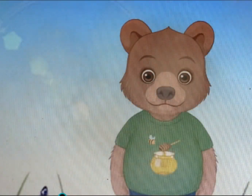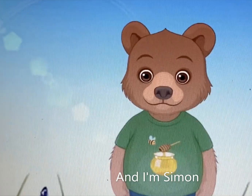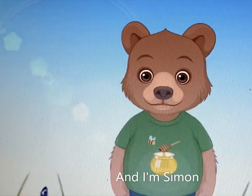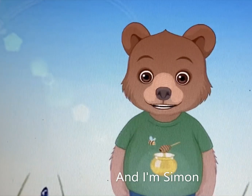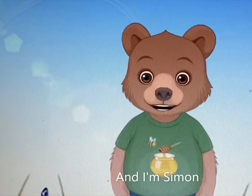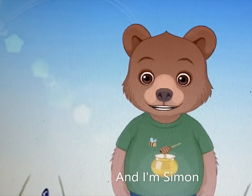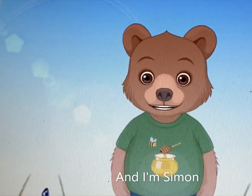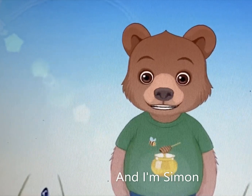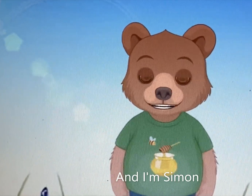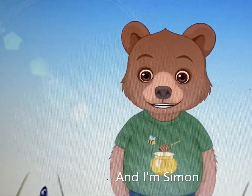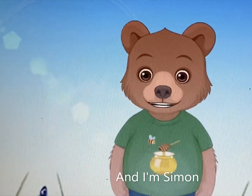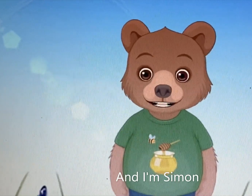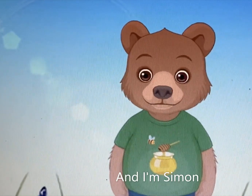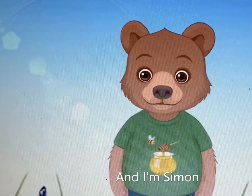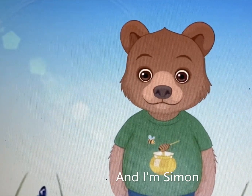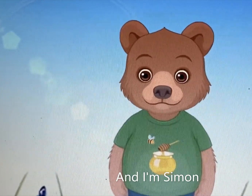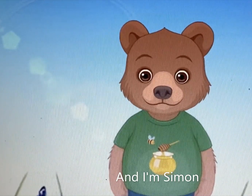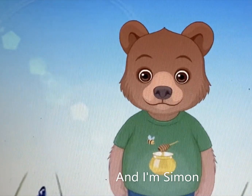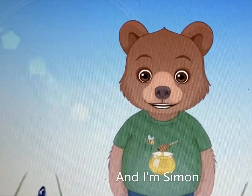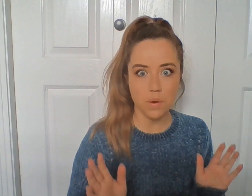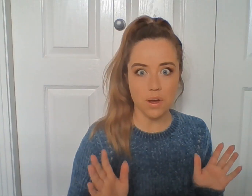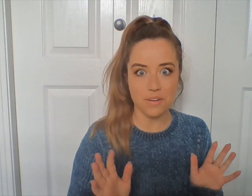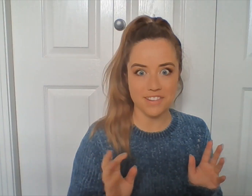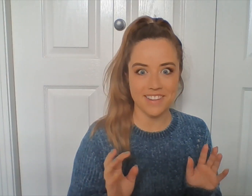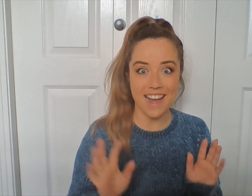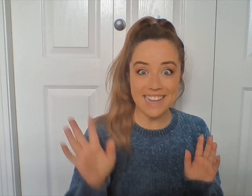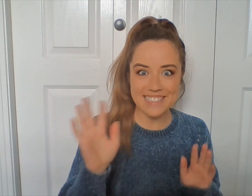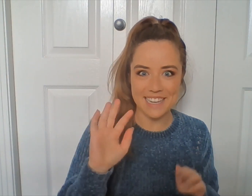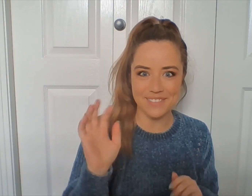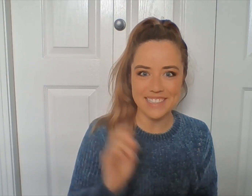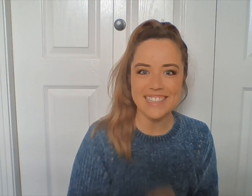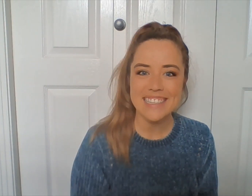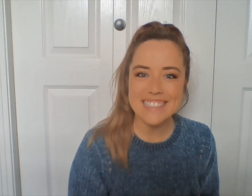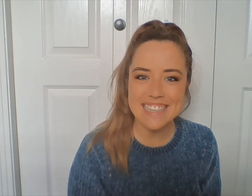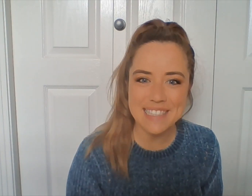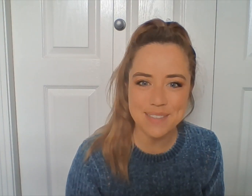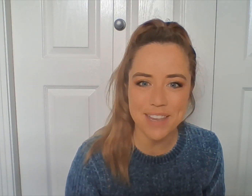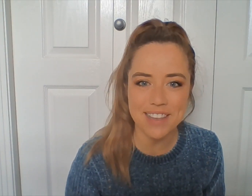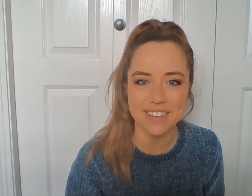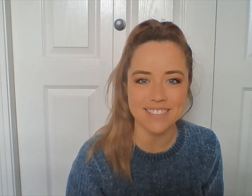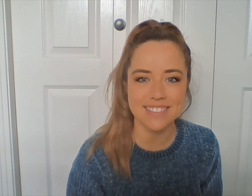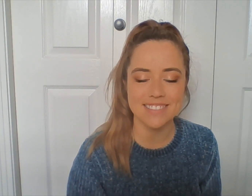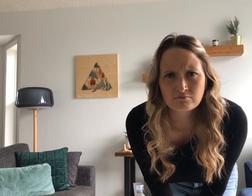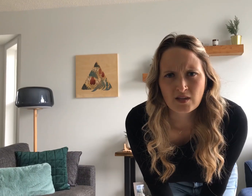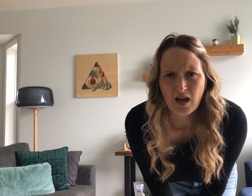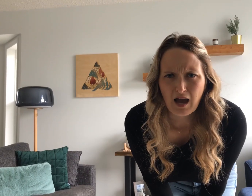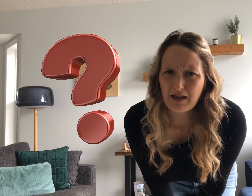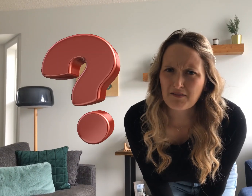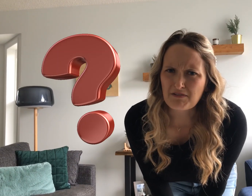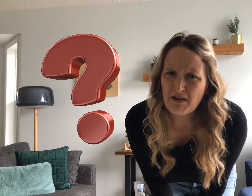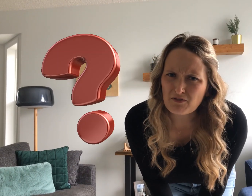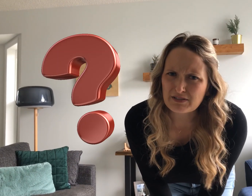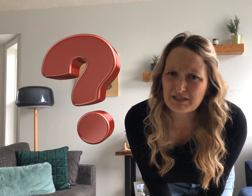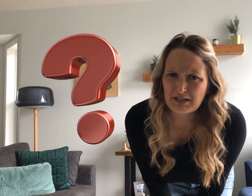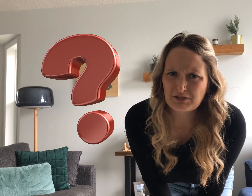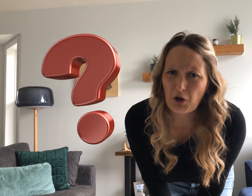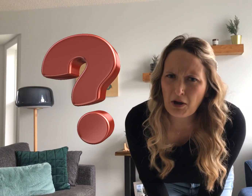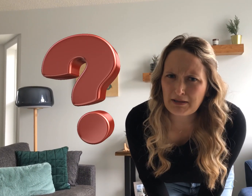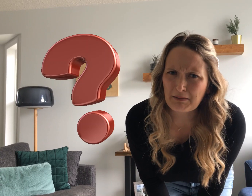And I'm Simon. Whoa, hi Simon. It's nice to meet you. I have never seen a talking